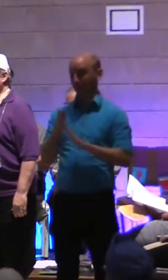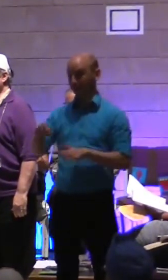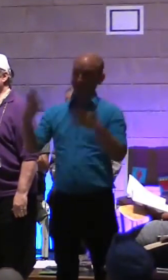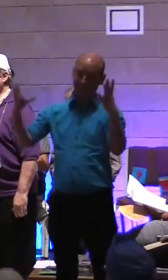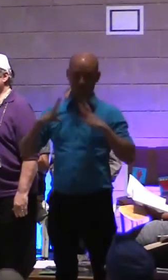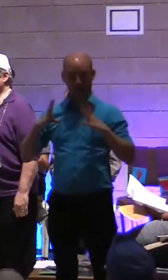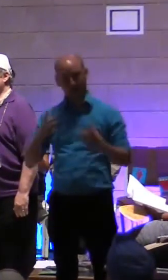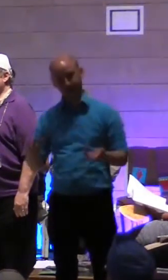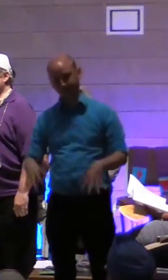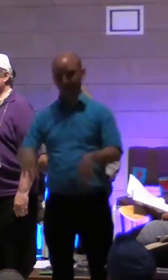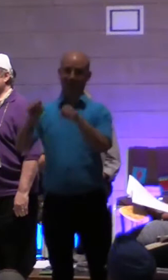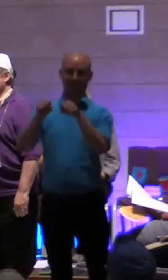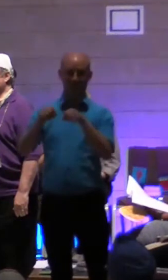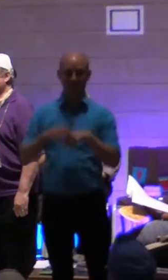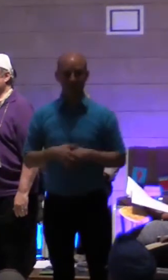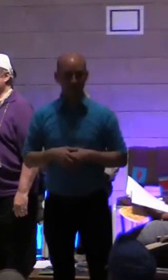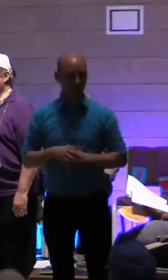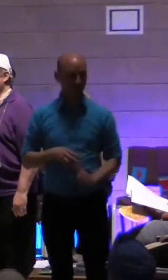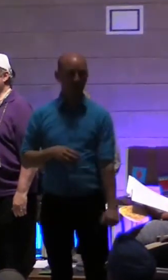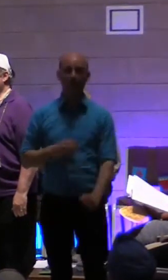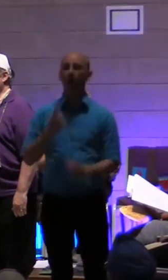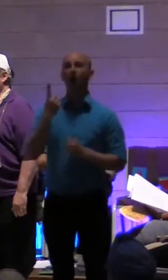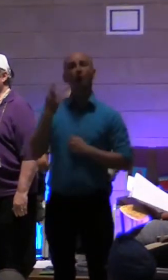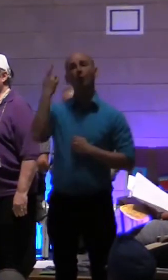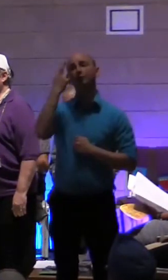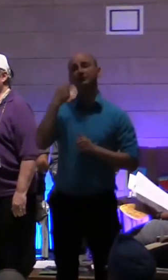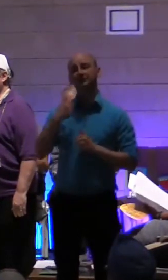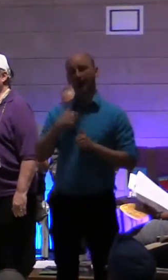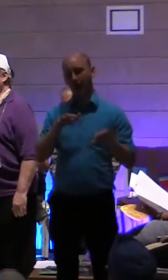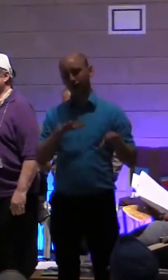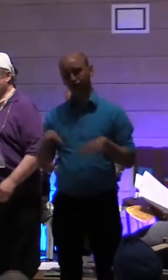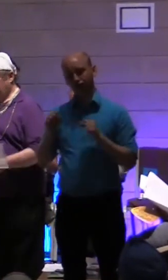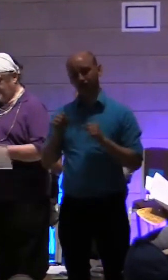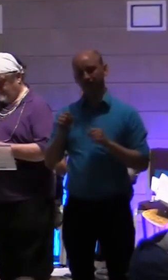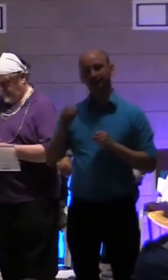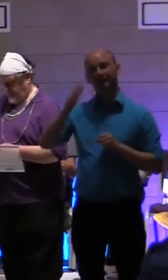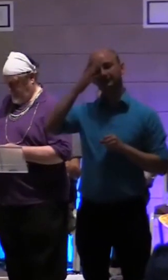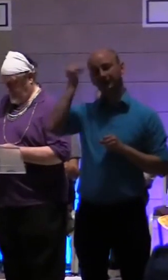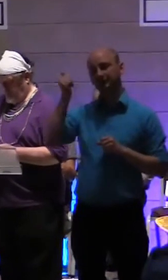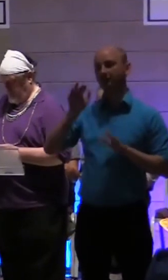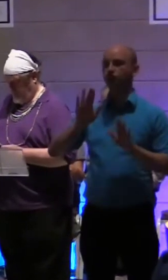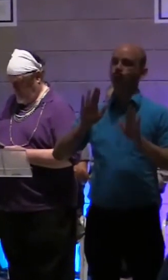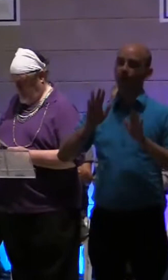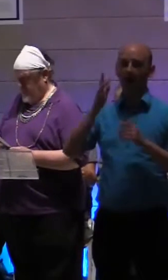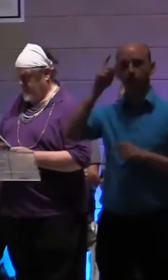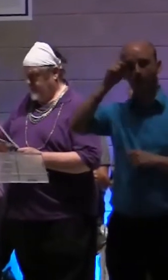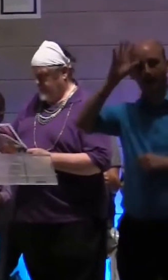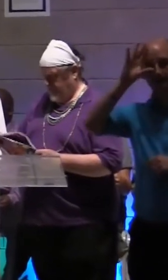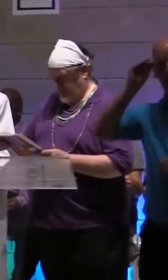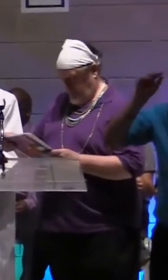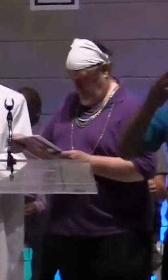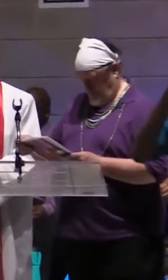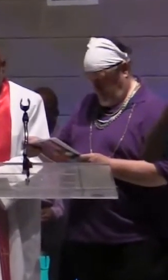And one of the reasons I did was because of an adage offered by the great sage Hillel, who lived about the